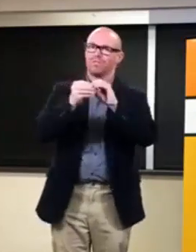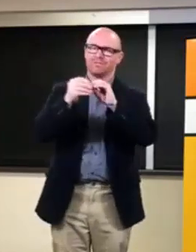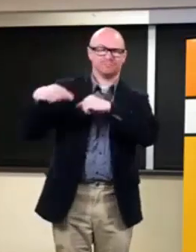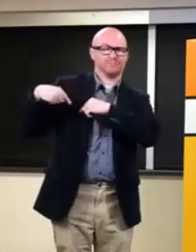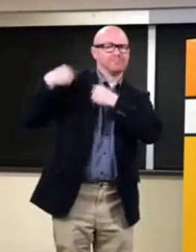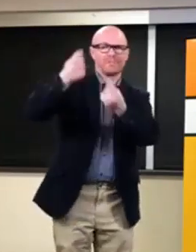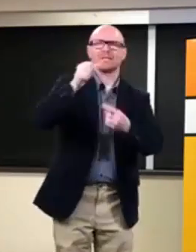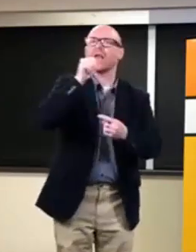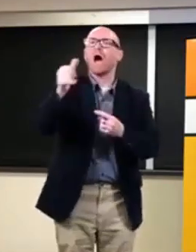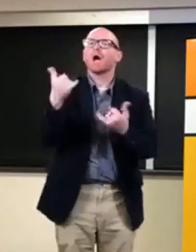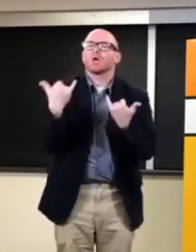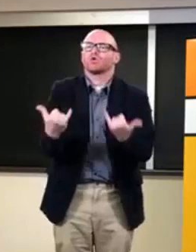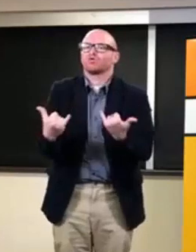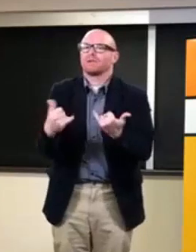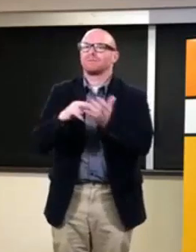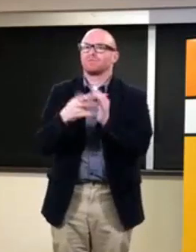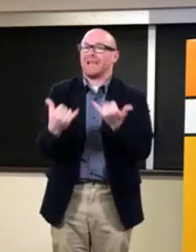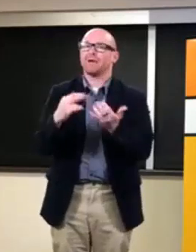outbreak.